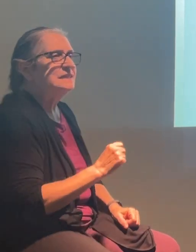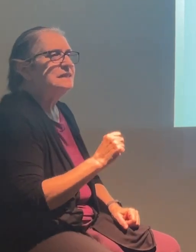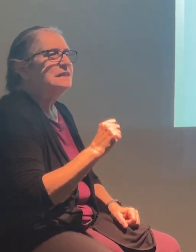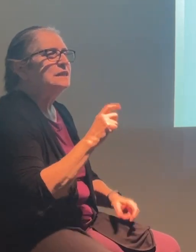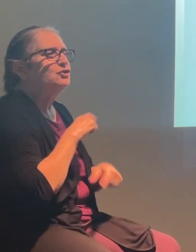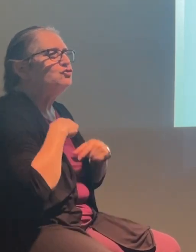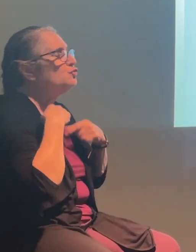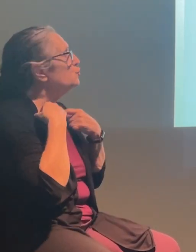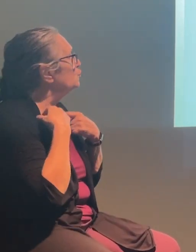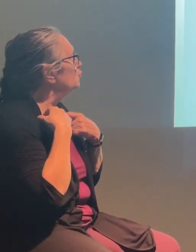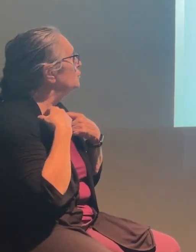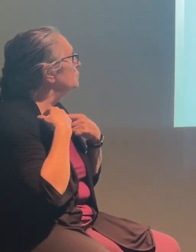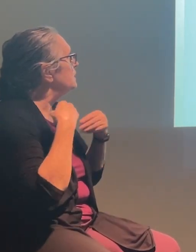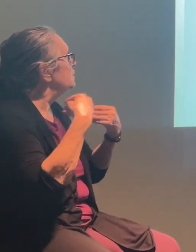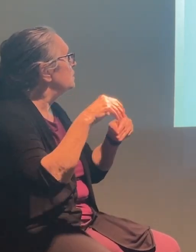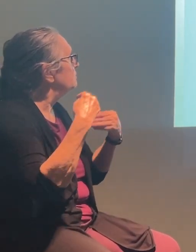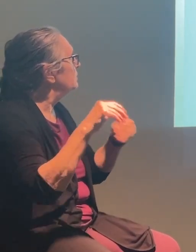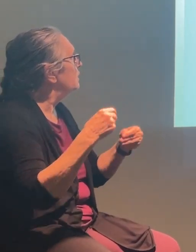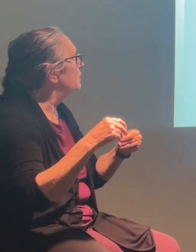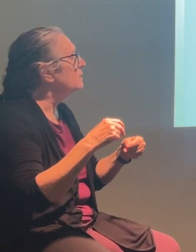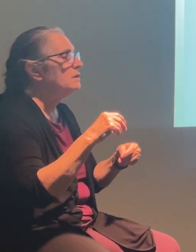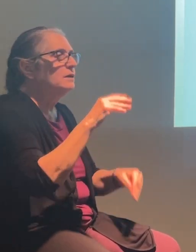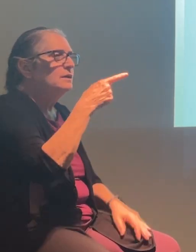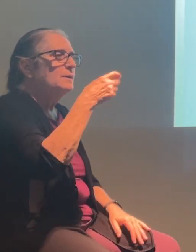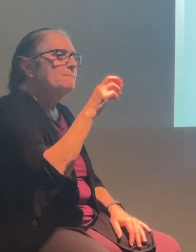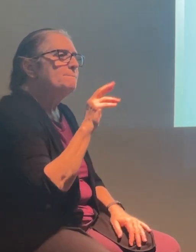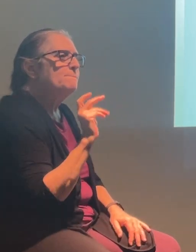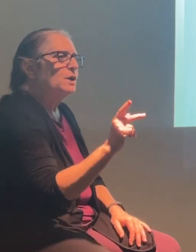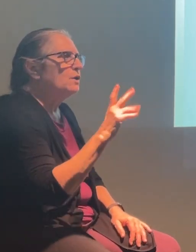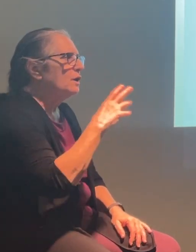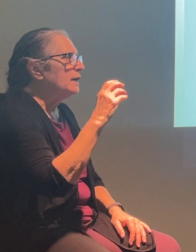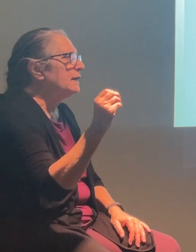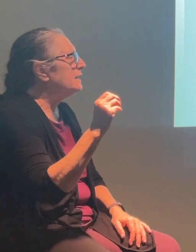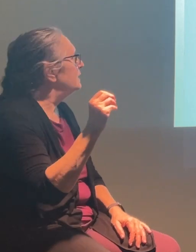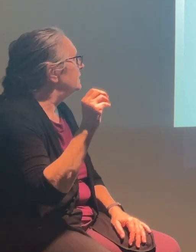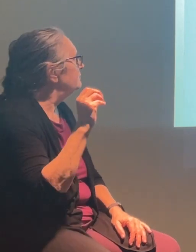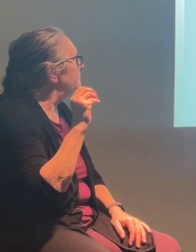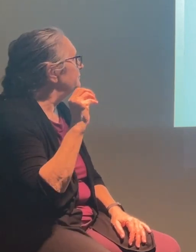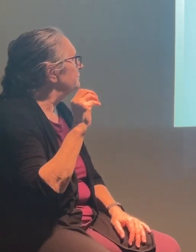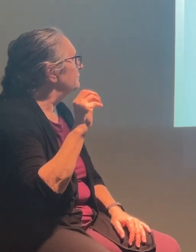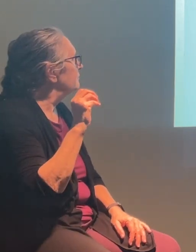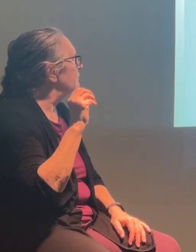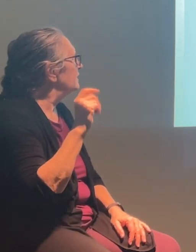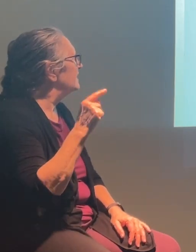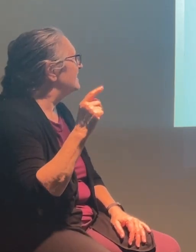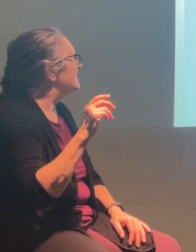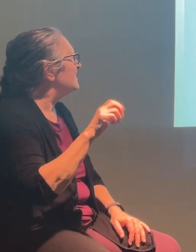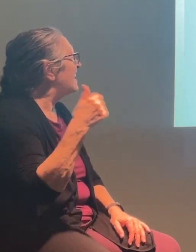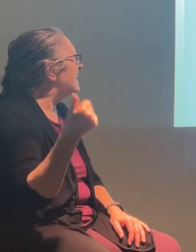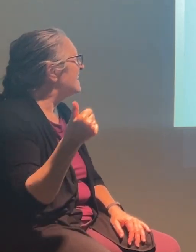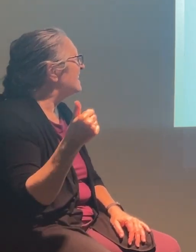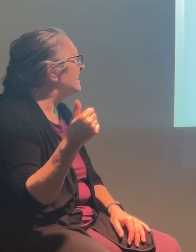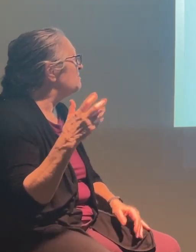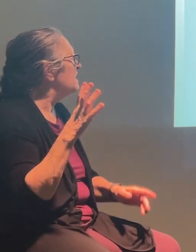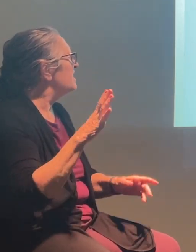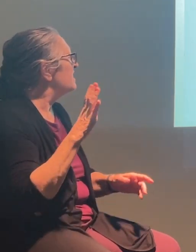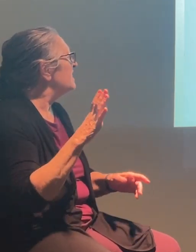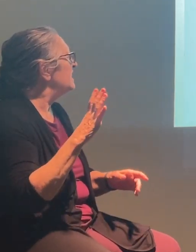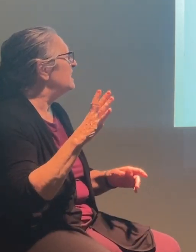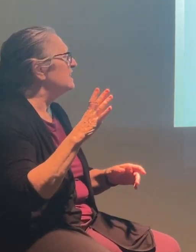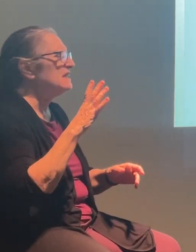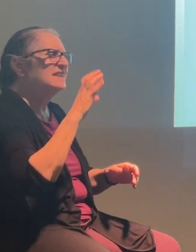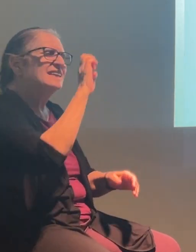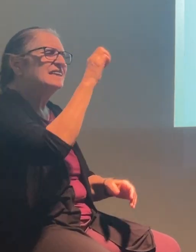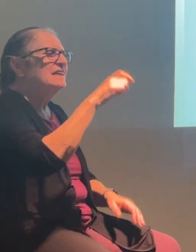shop on Park and 58th Street, James Robinson. So I called them and said, hey, do you have anything with Egyptian something? But I'd